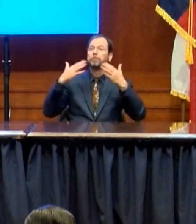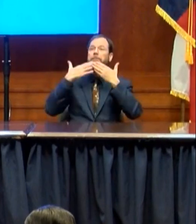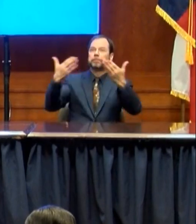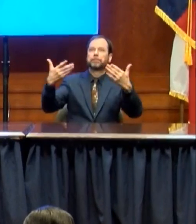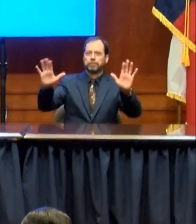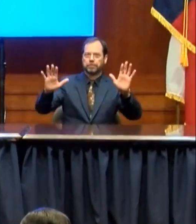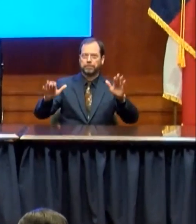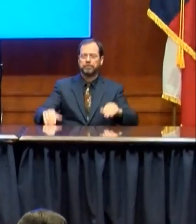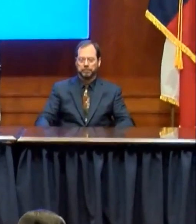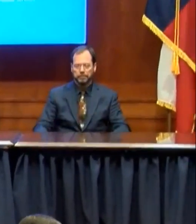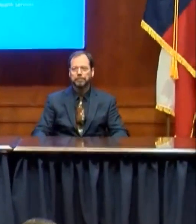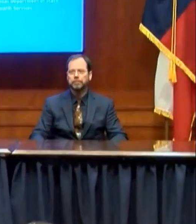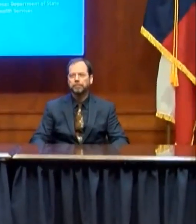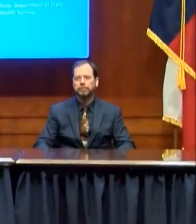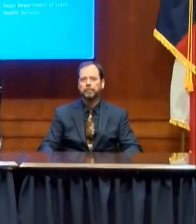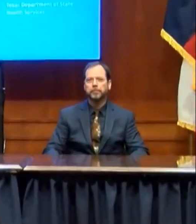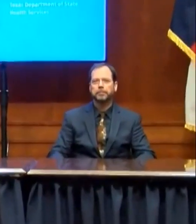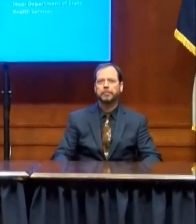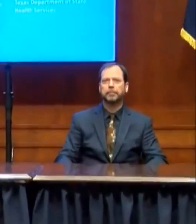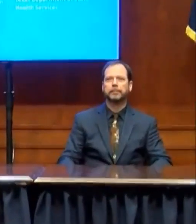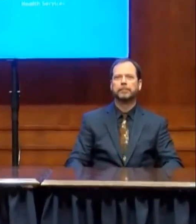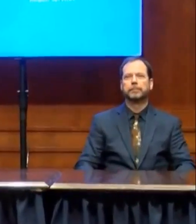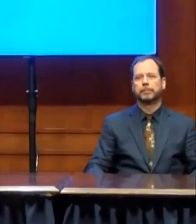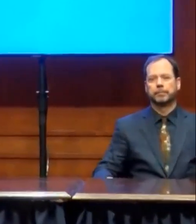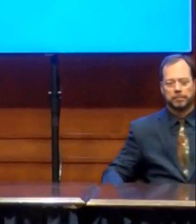That's it. Thanks, guys. Appreciate it.